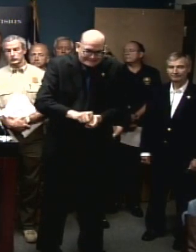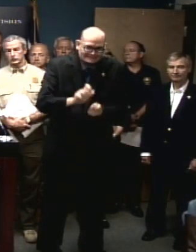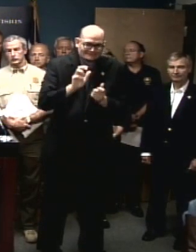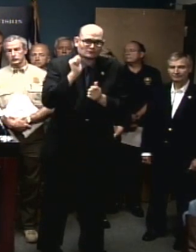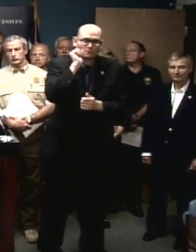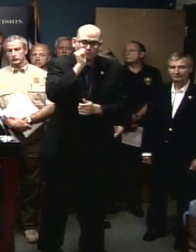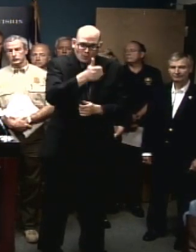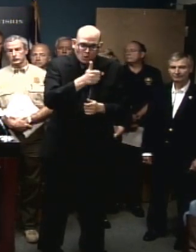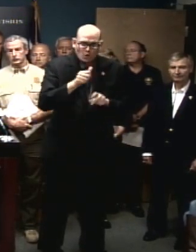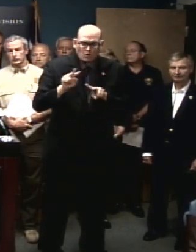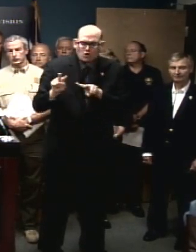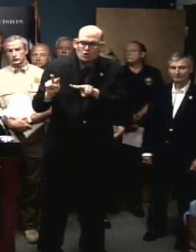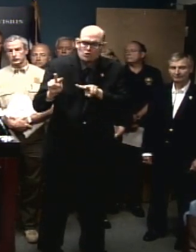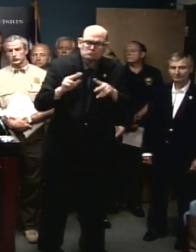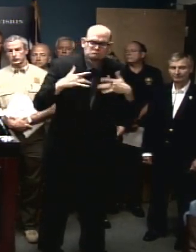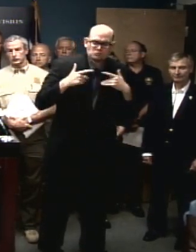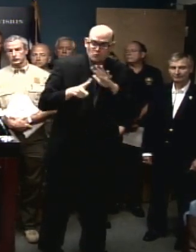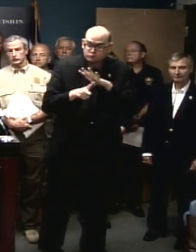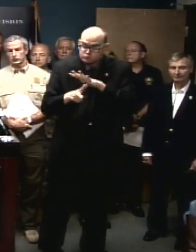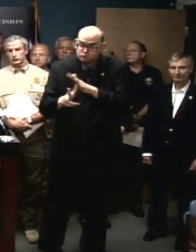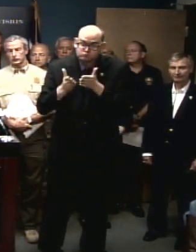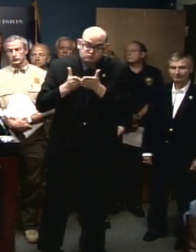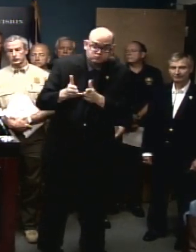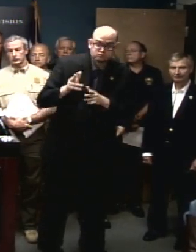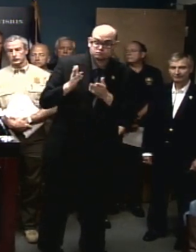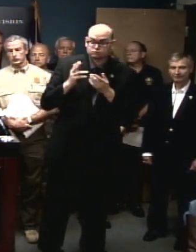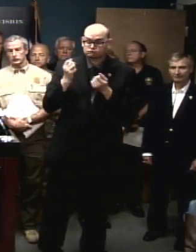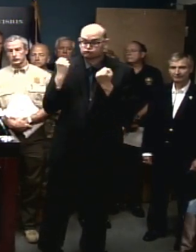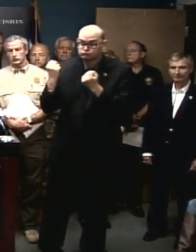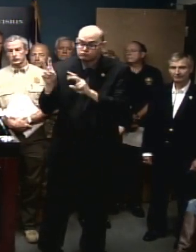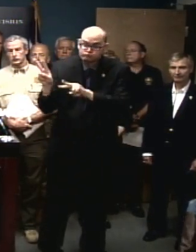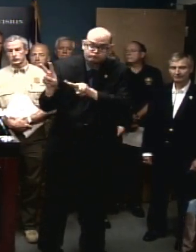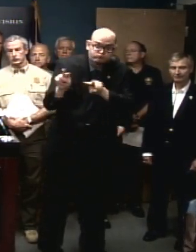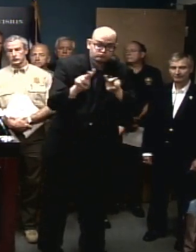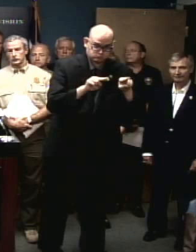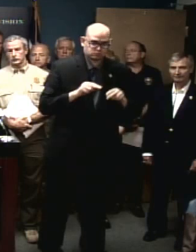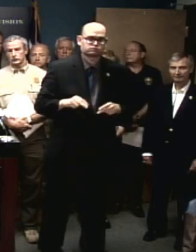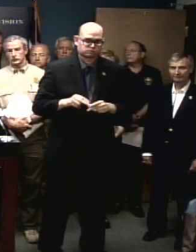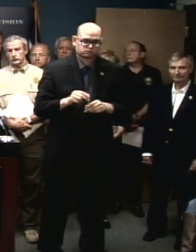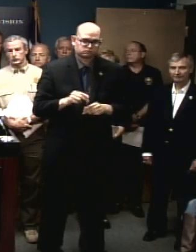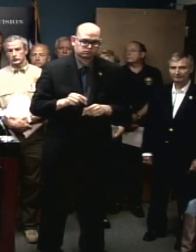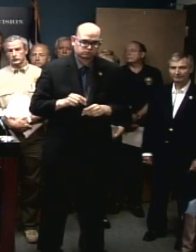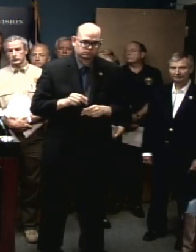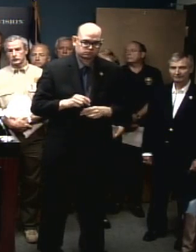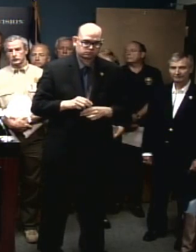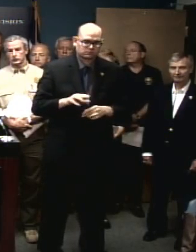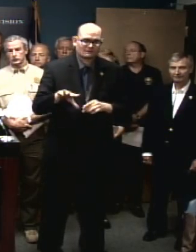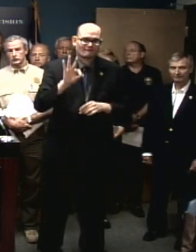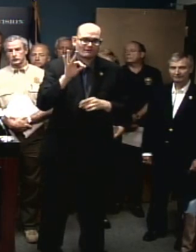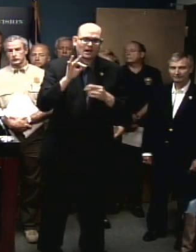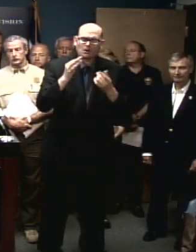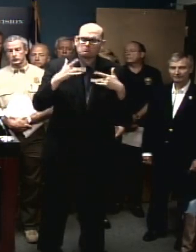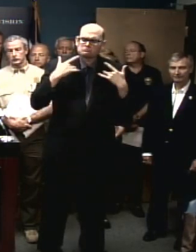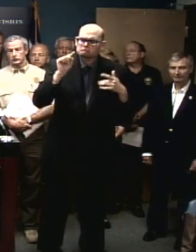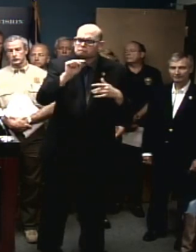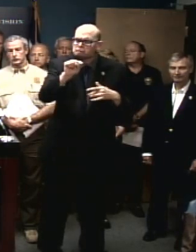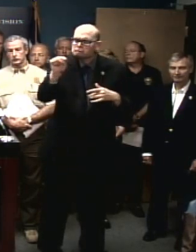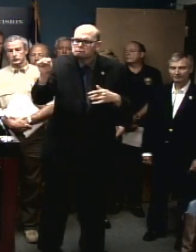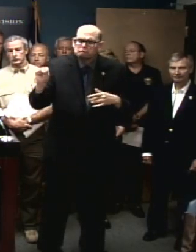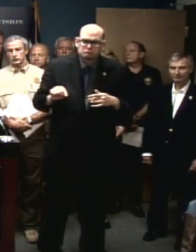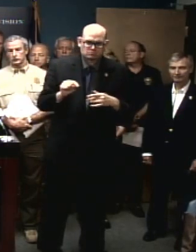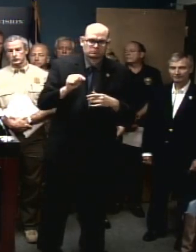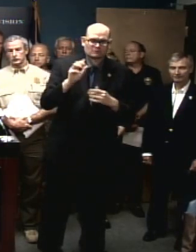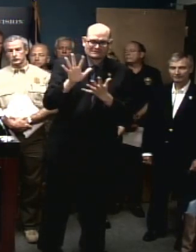eyes on the ground everywhere, be able to really access all the places that we need to get to and find out what that damage is. So we will have